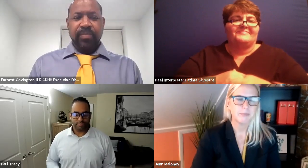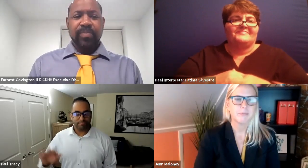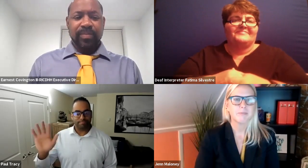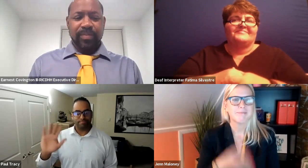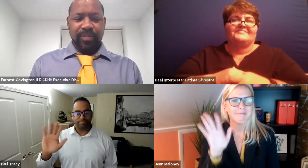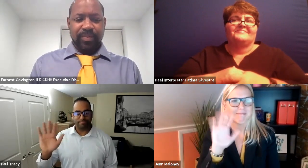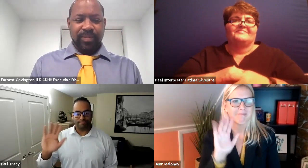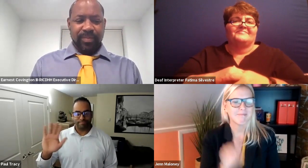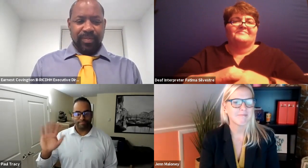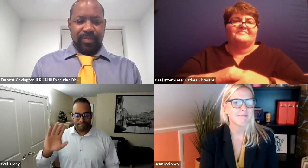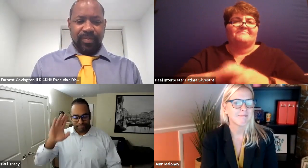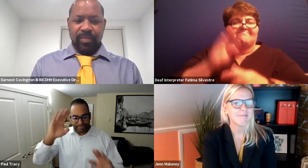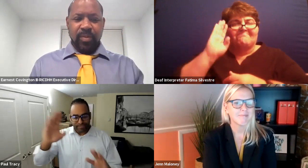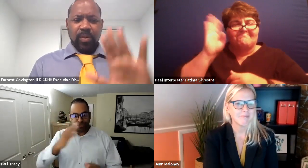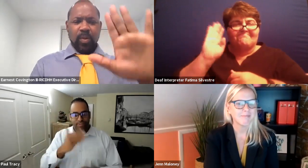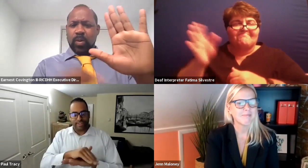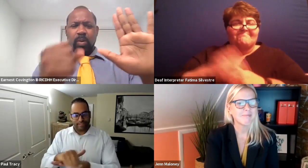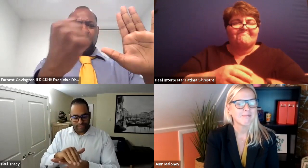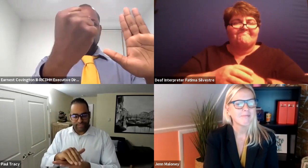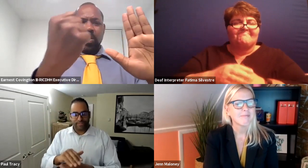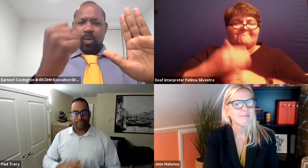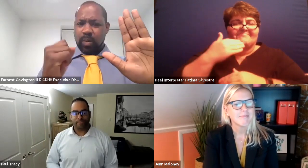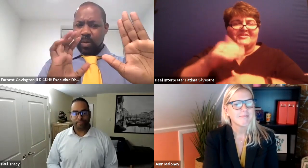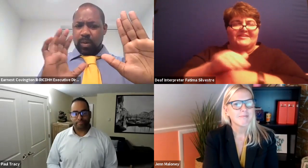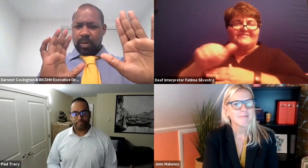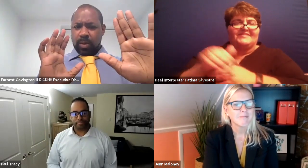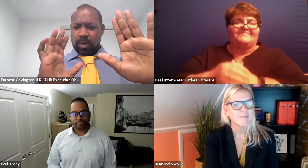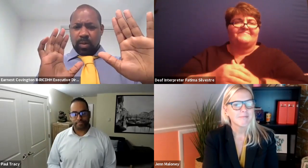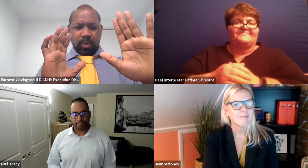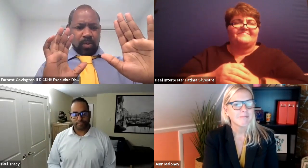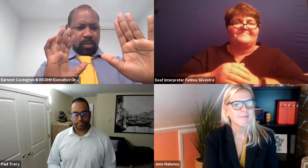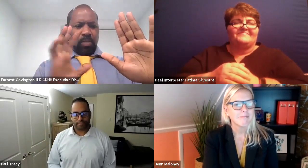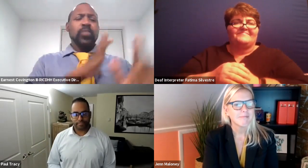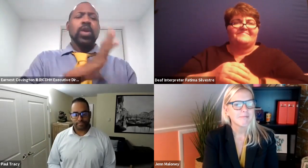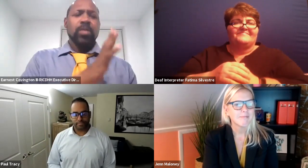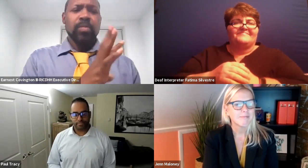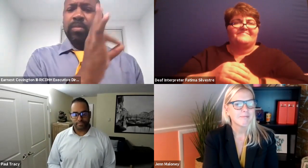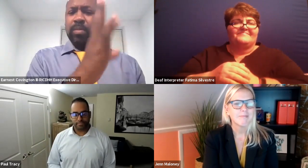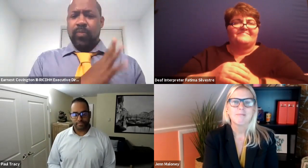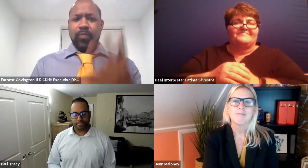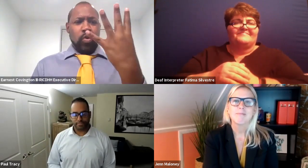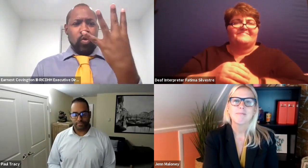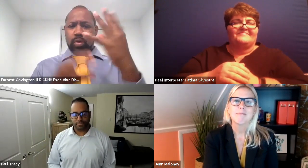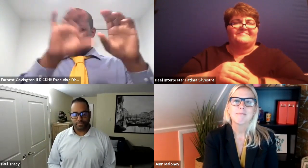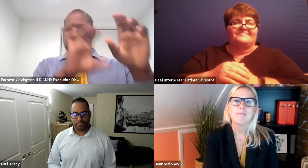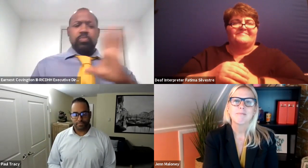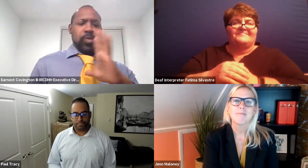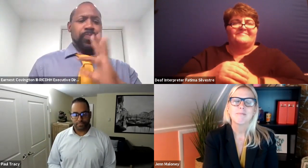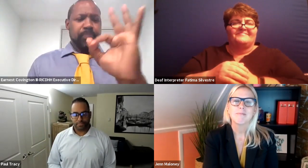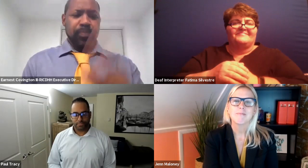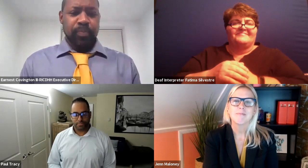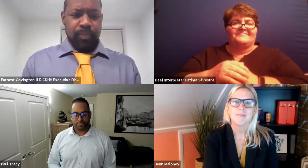Hi, all. Good evening. All right, so we've got, Paul and